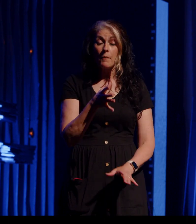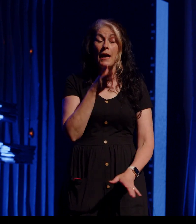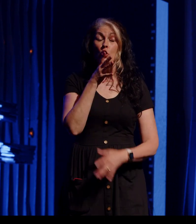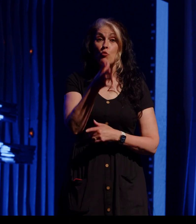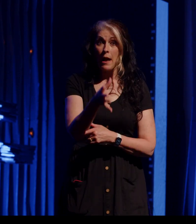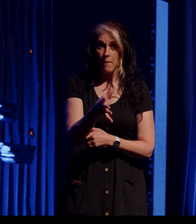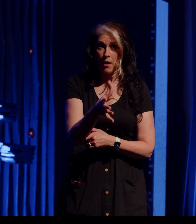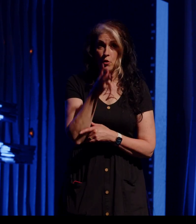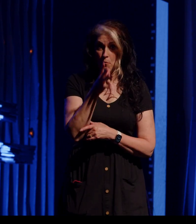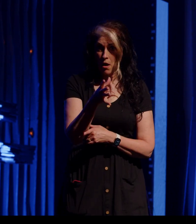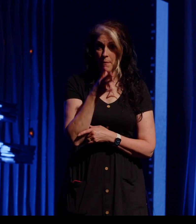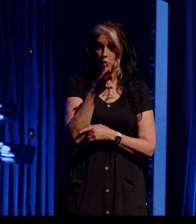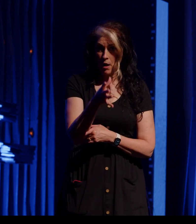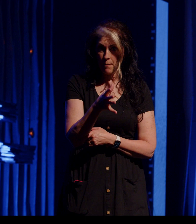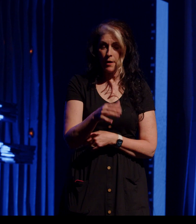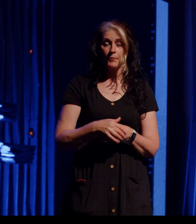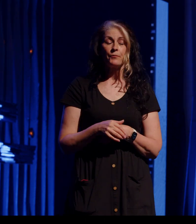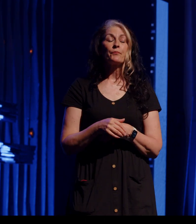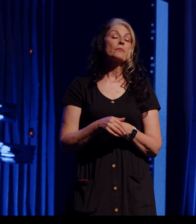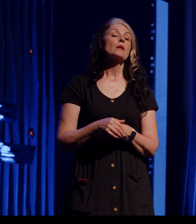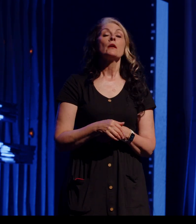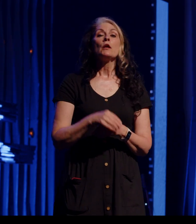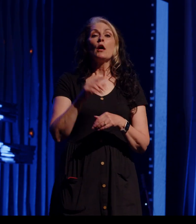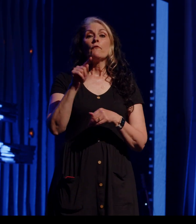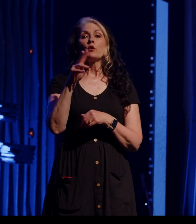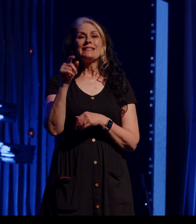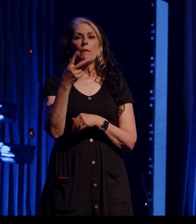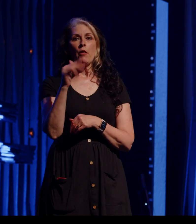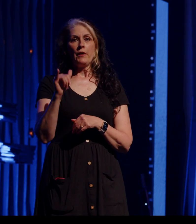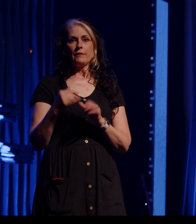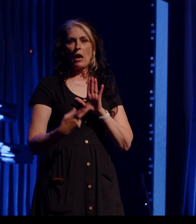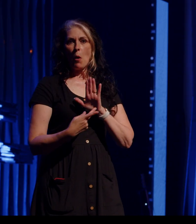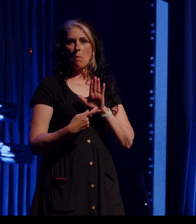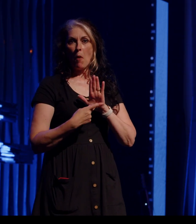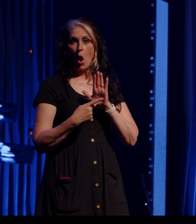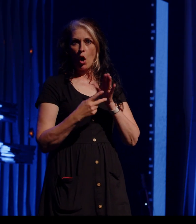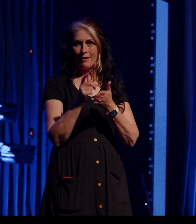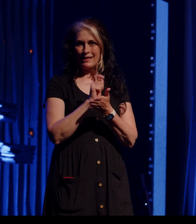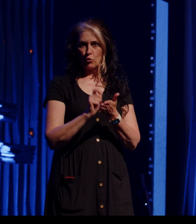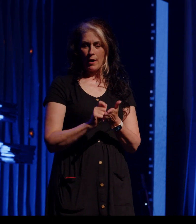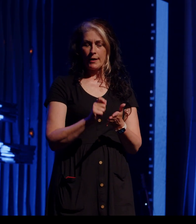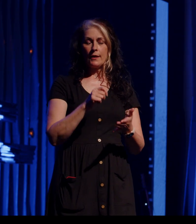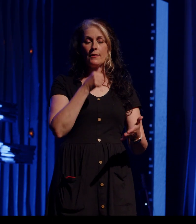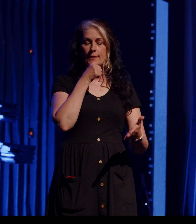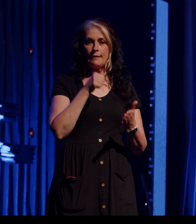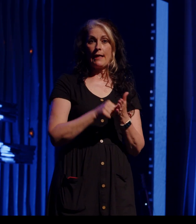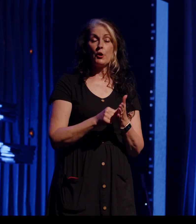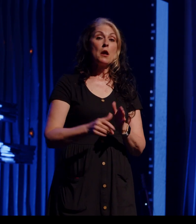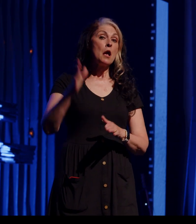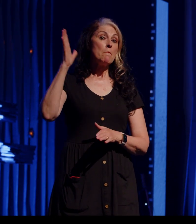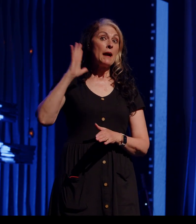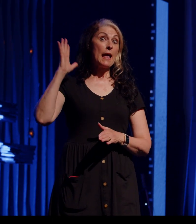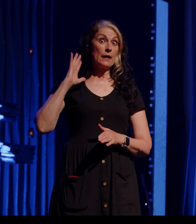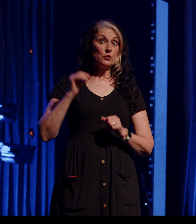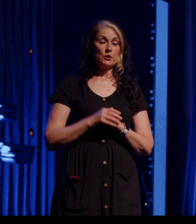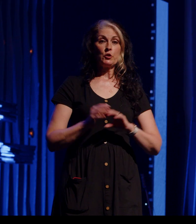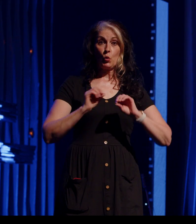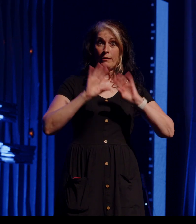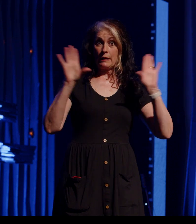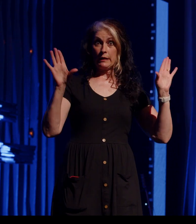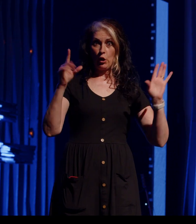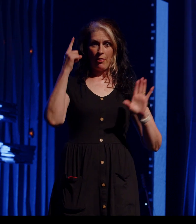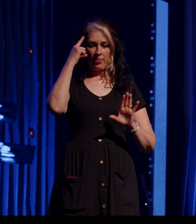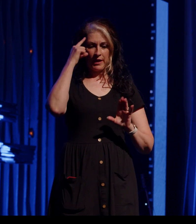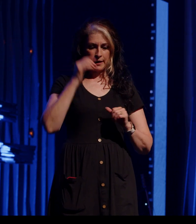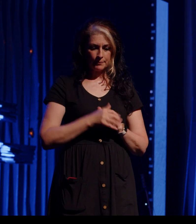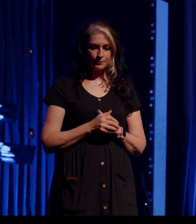2 Timothy 1:3-5, it says, I thank God whom I serve, Paul writing this, the Apostle Paul, as my ancestors did with clear conscience. As